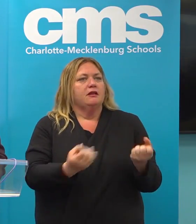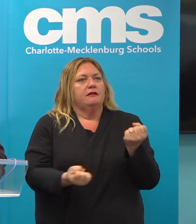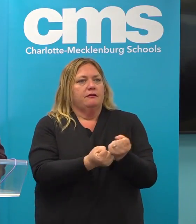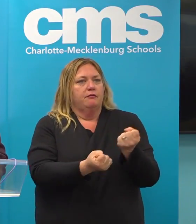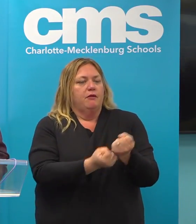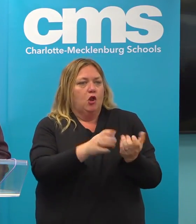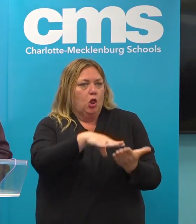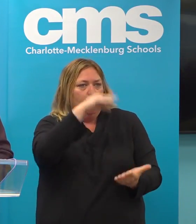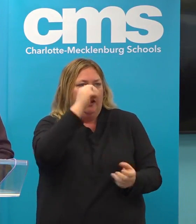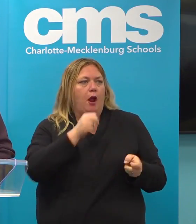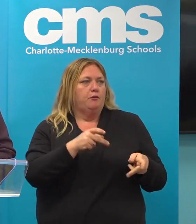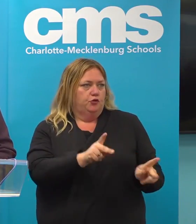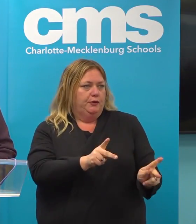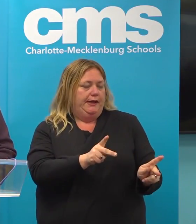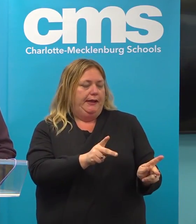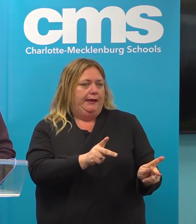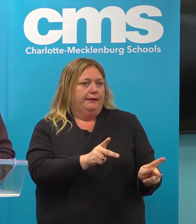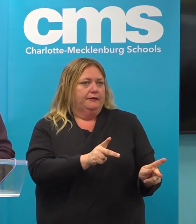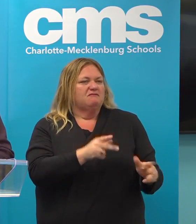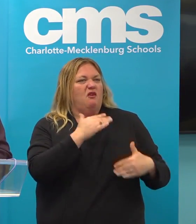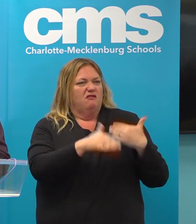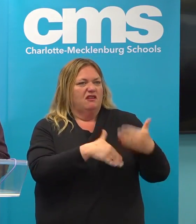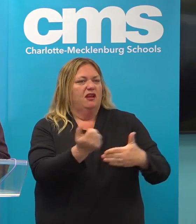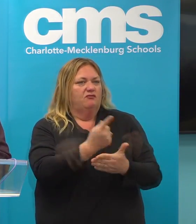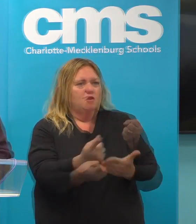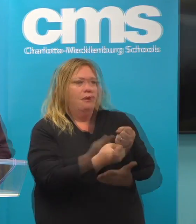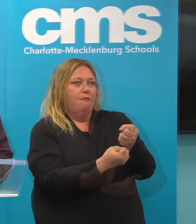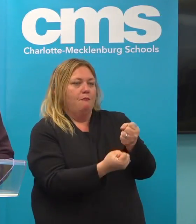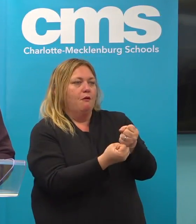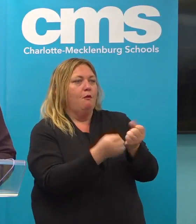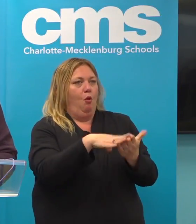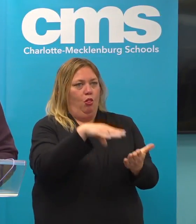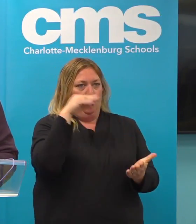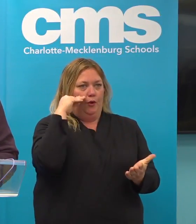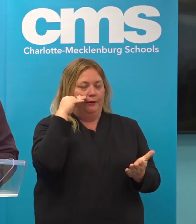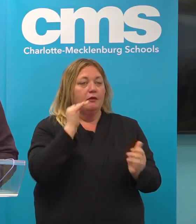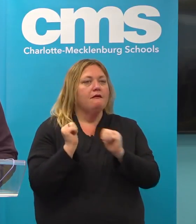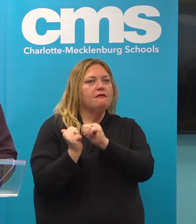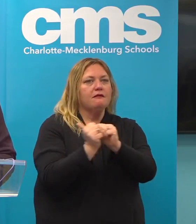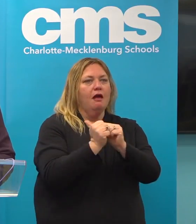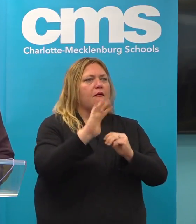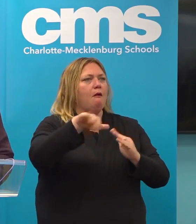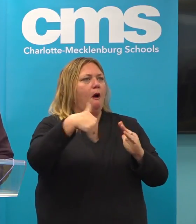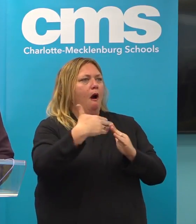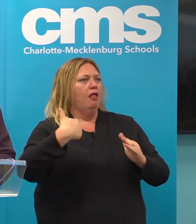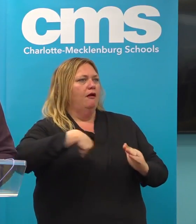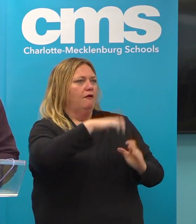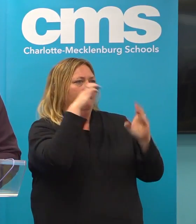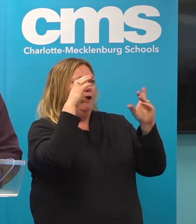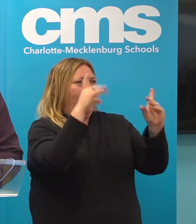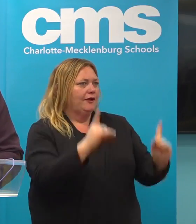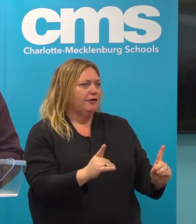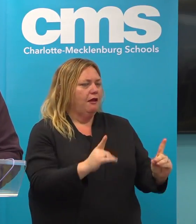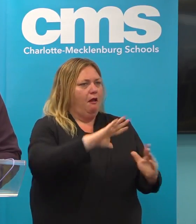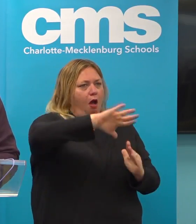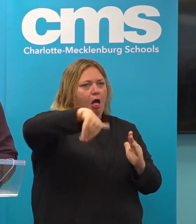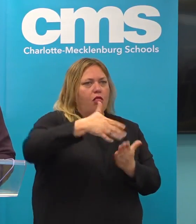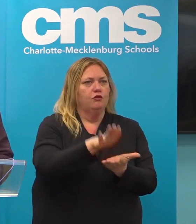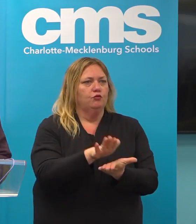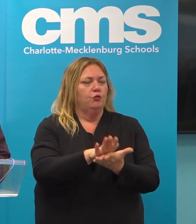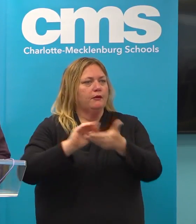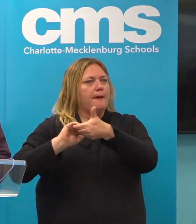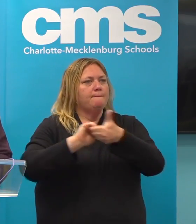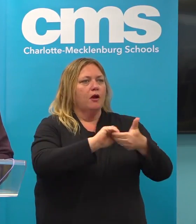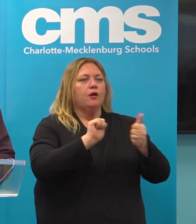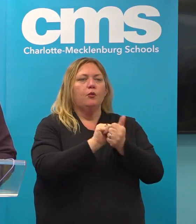supplemental learning opportunities over the next few weeks. Together, all of our educators across all of our schools have partnered